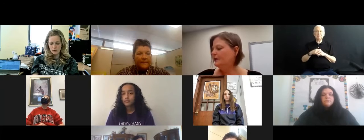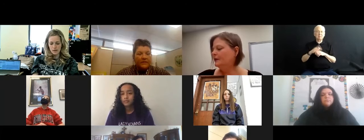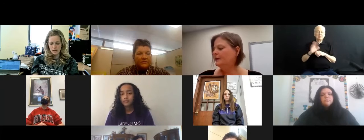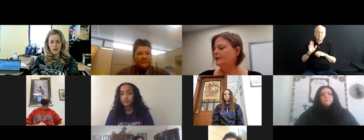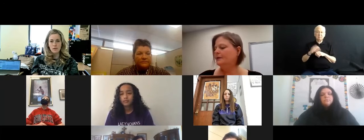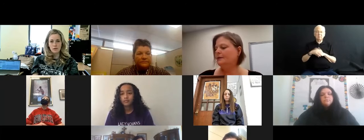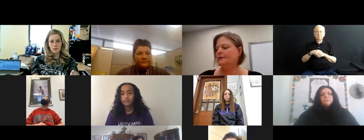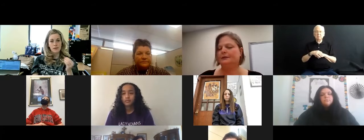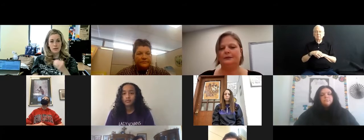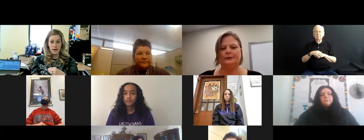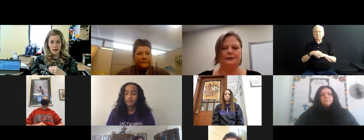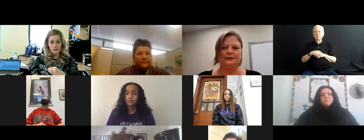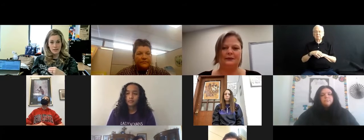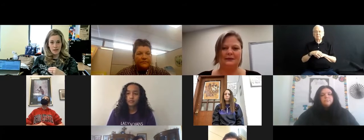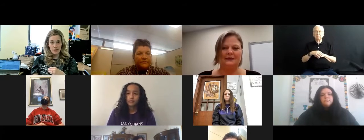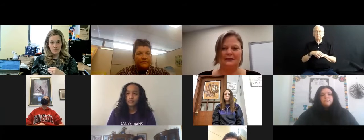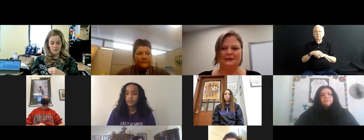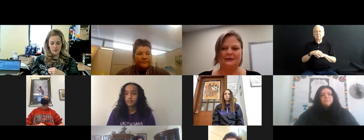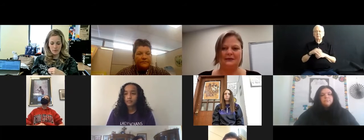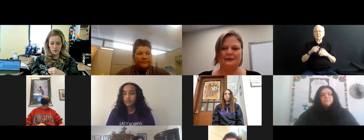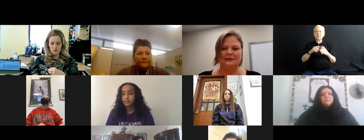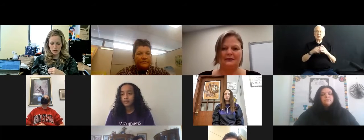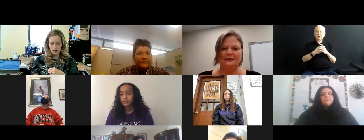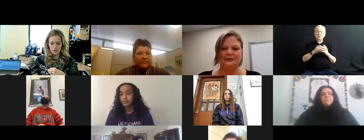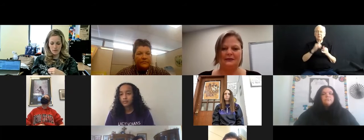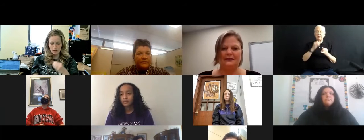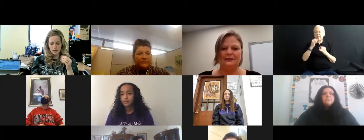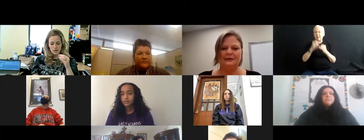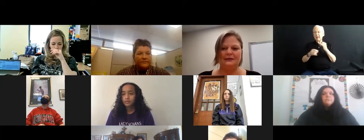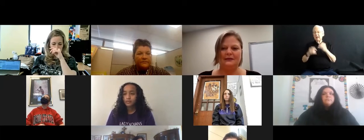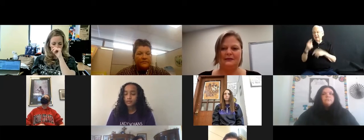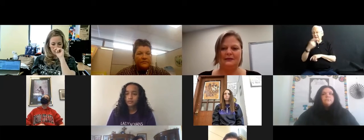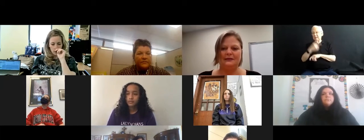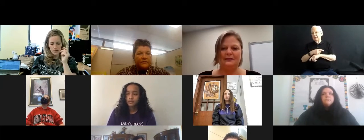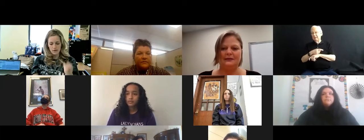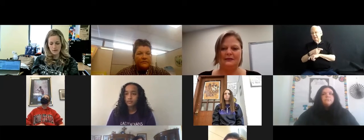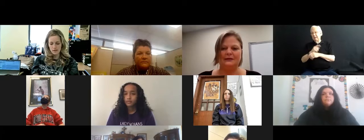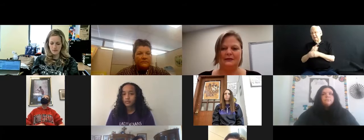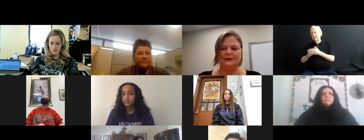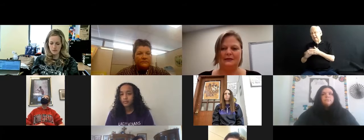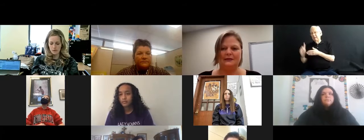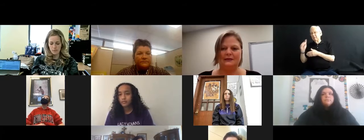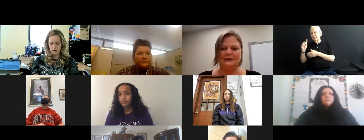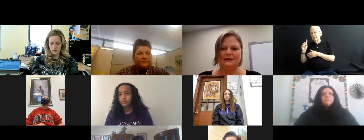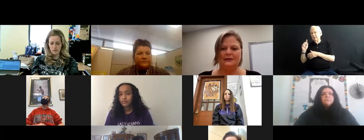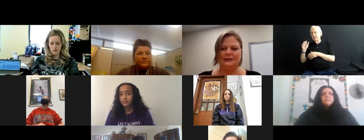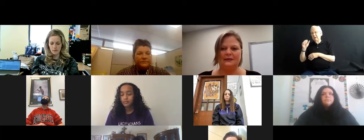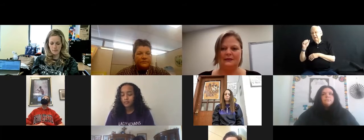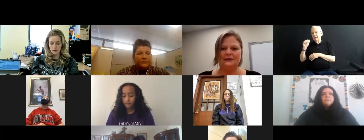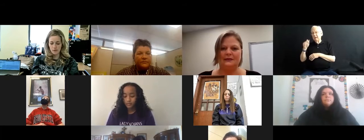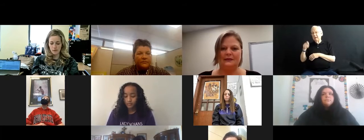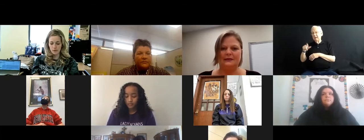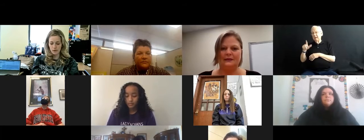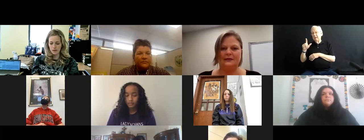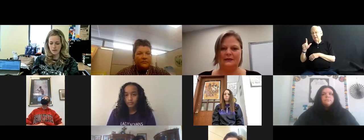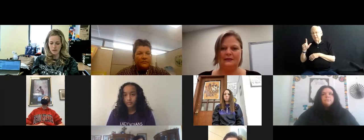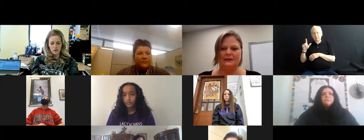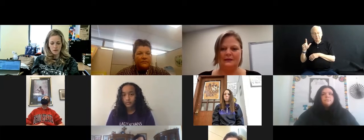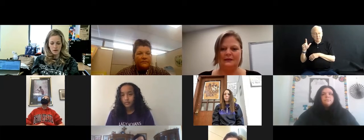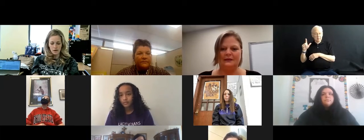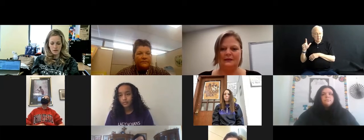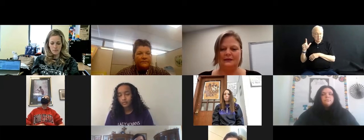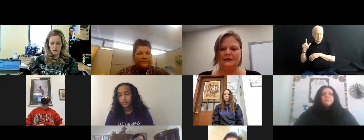So the first date, I'm going to start with the last date that was just last week that Deaf History Month